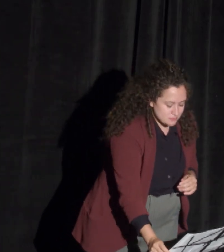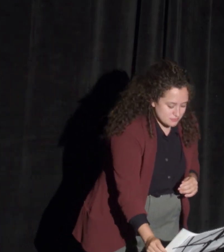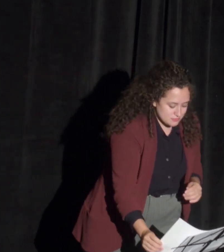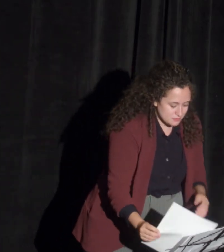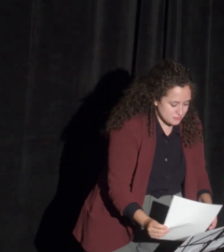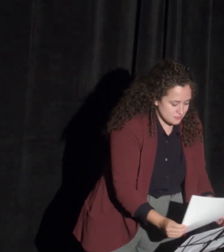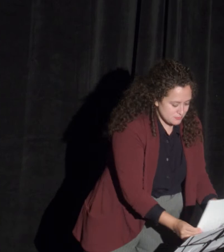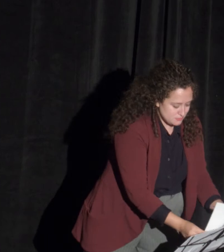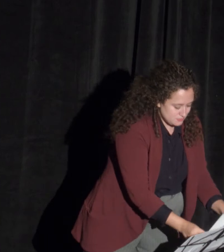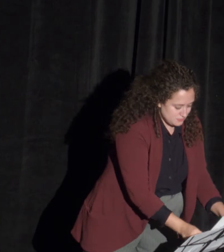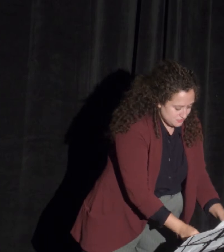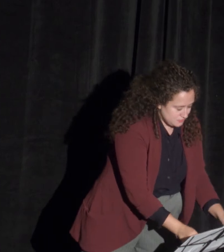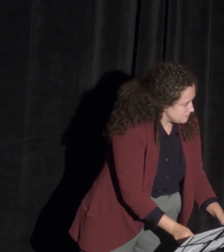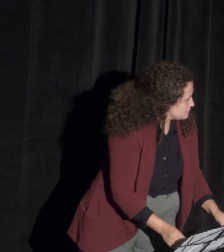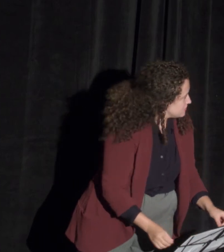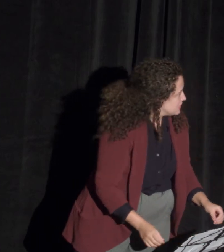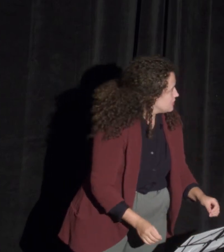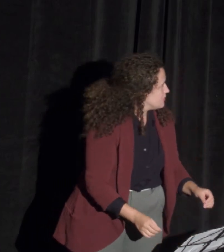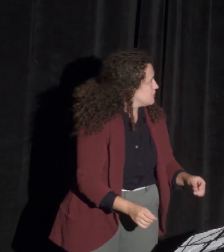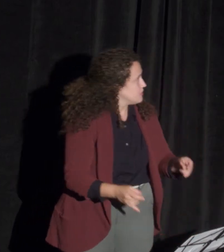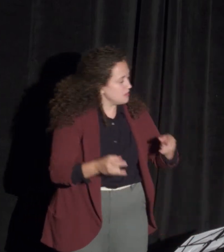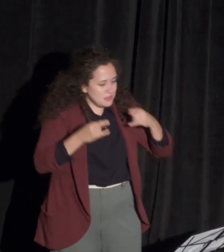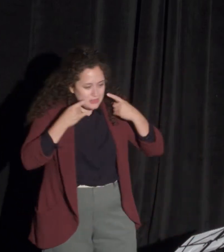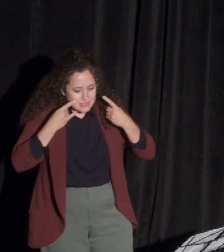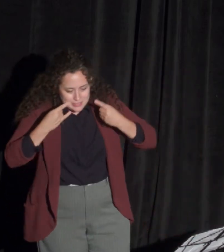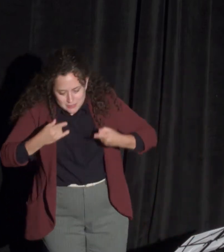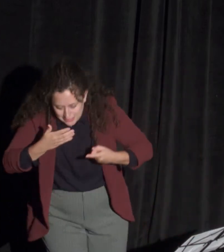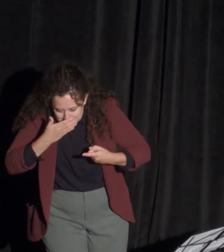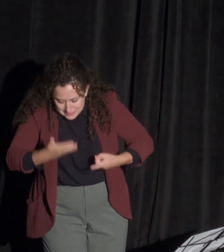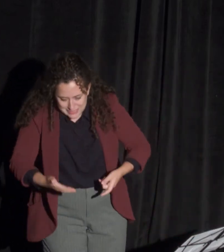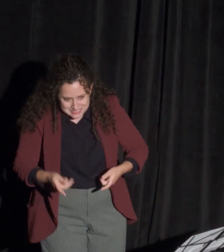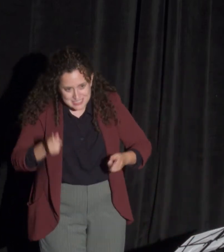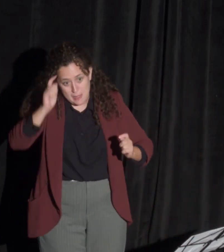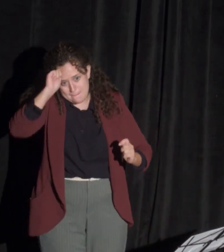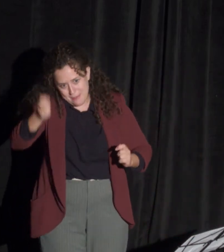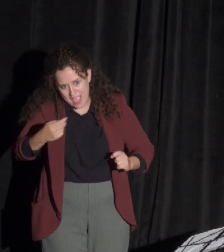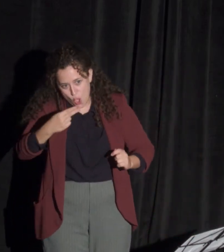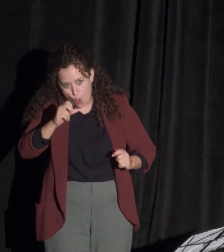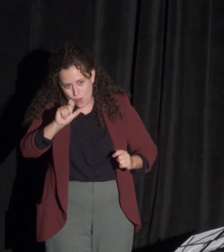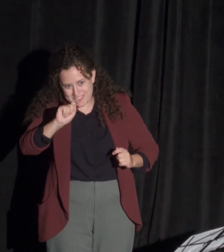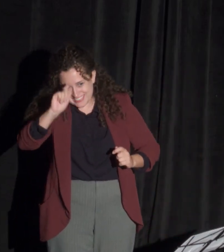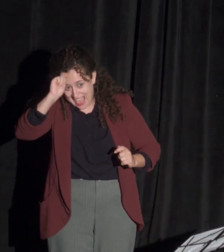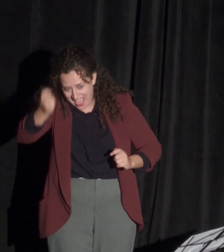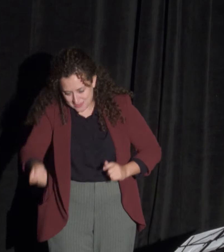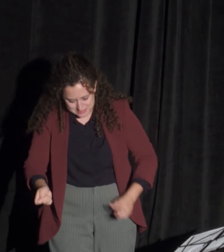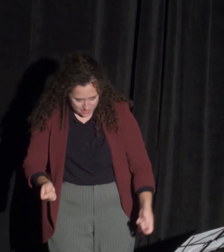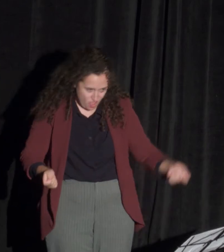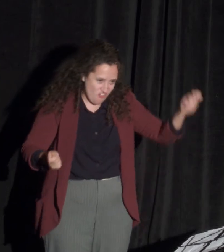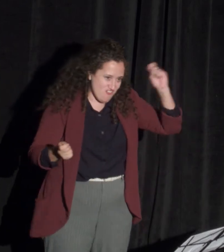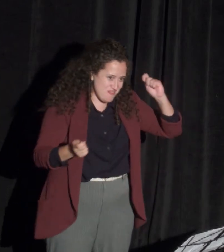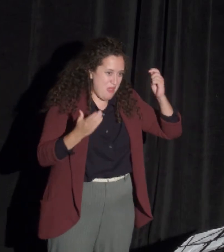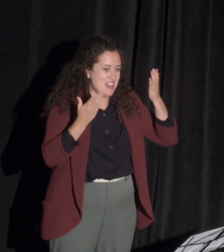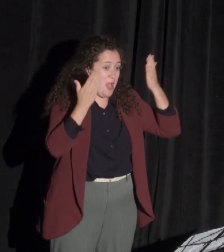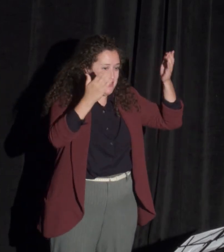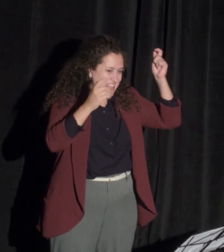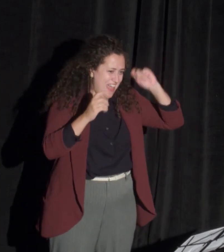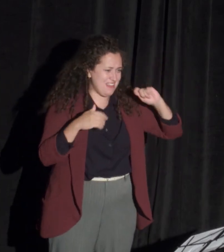Taking off my Toastmaster hat and putting on my nominee hat. Thank you so much. Seriously, this just means so much to me. I just can't even tell you. Thank